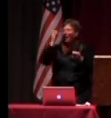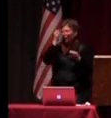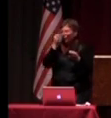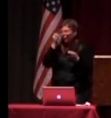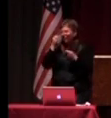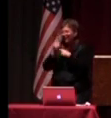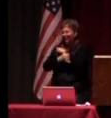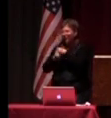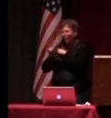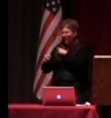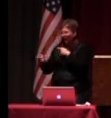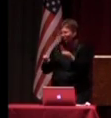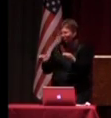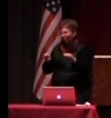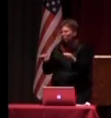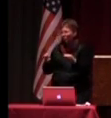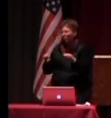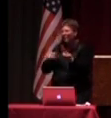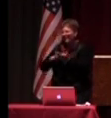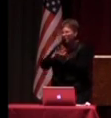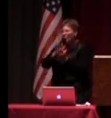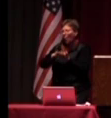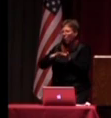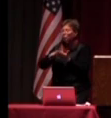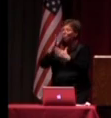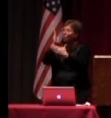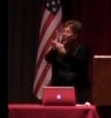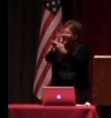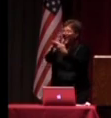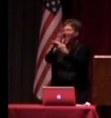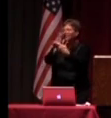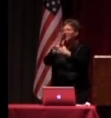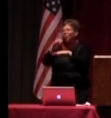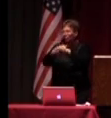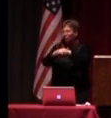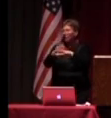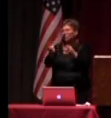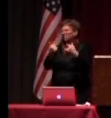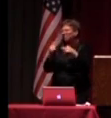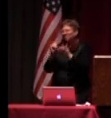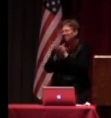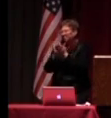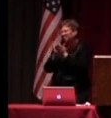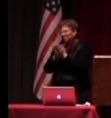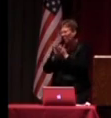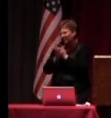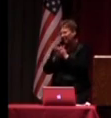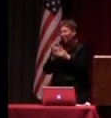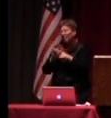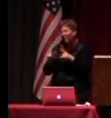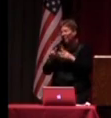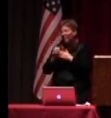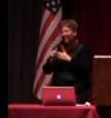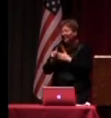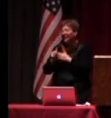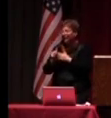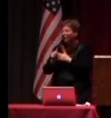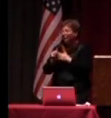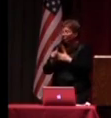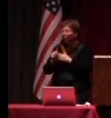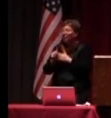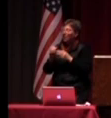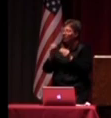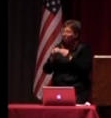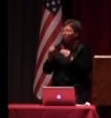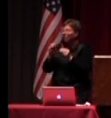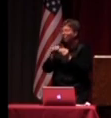had to patrol its entire huge coastline to prevent British goods from entering. And this was an impossible task, but it led him into greater and greater commitments on